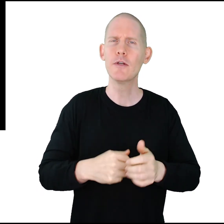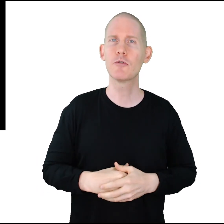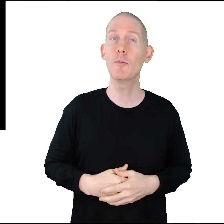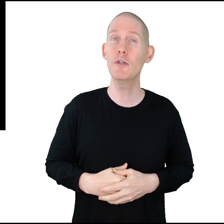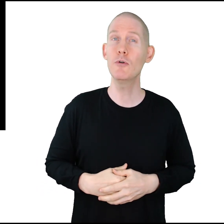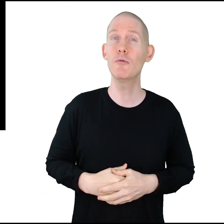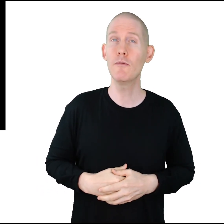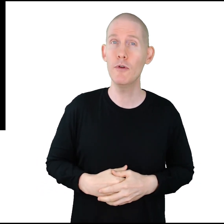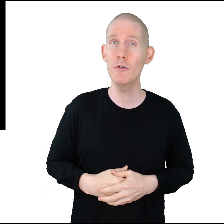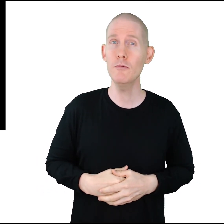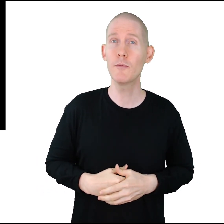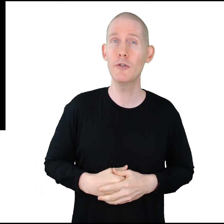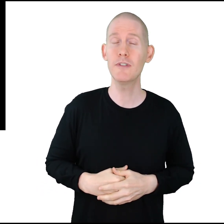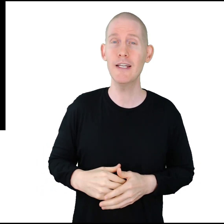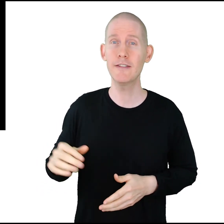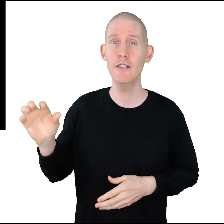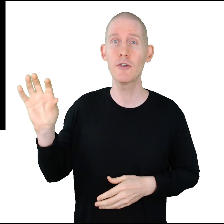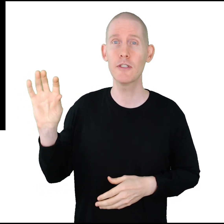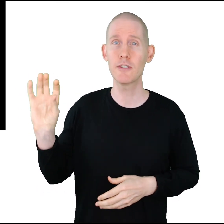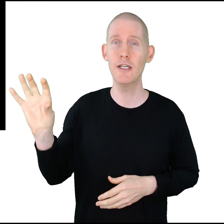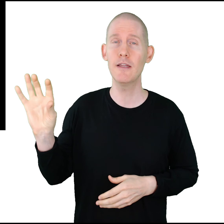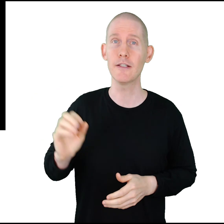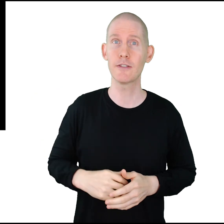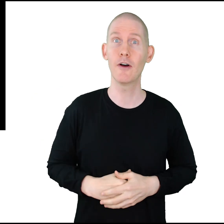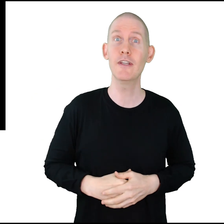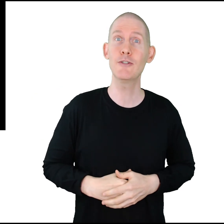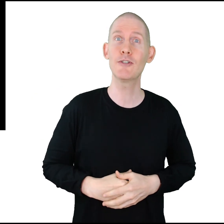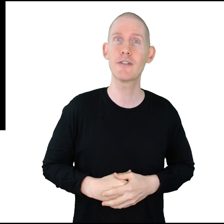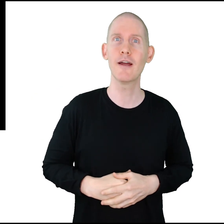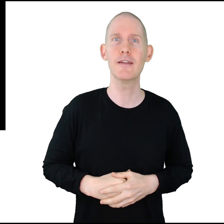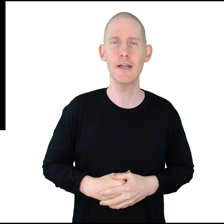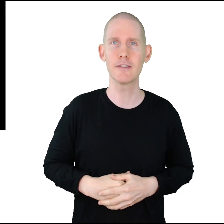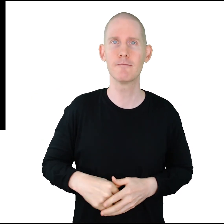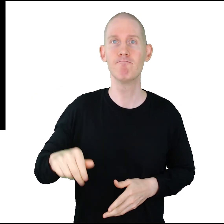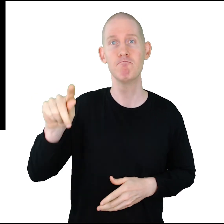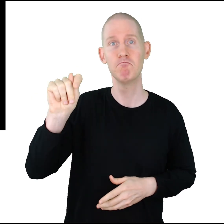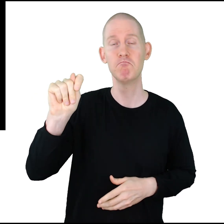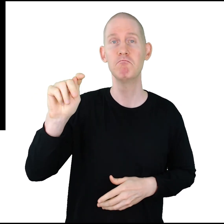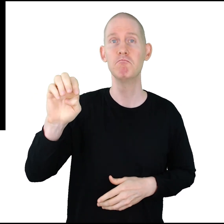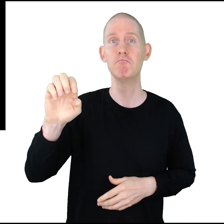So when we do a review, when we do testing, you're going to see this, and I'll need you to sign this.